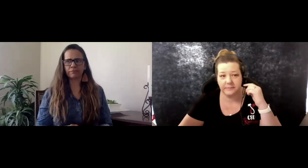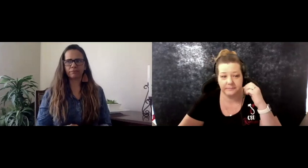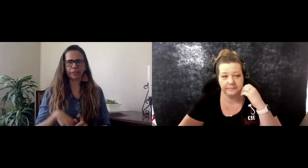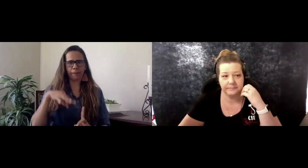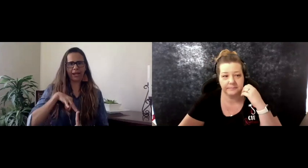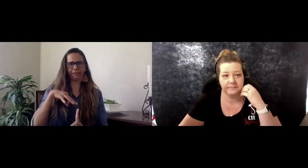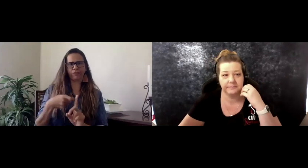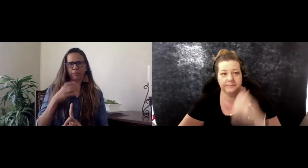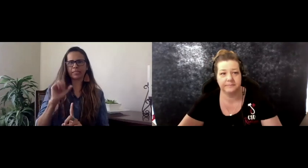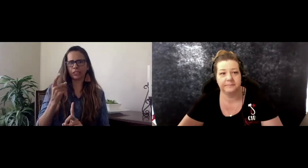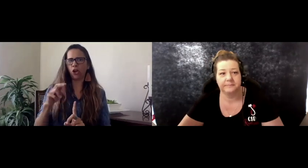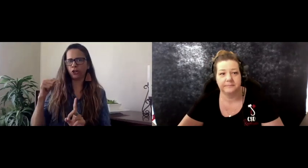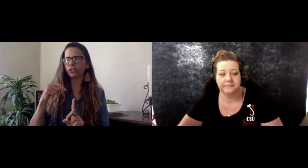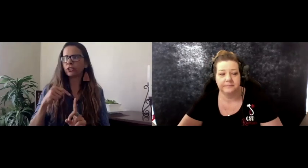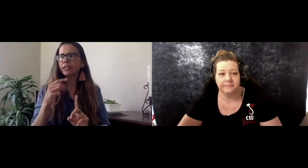child.